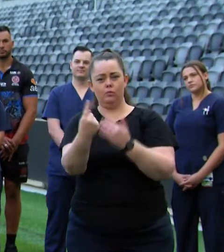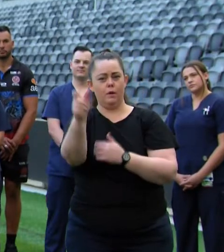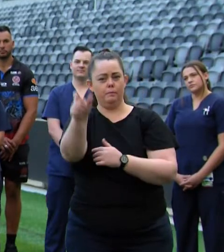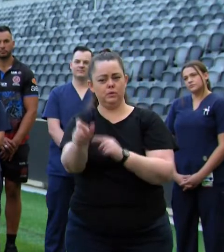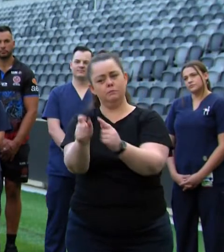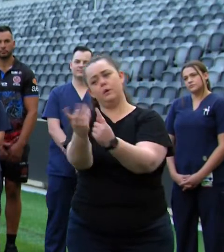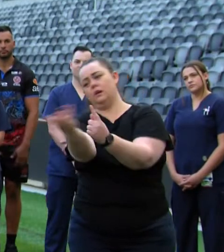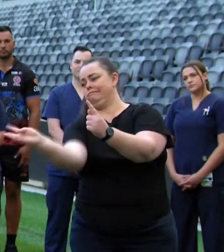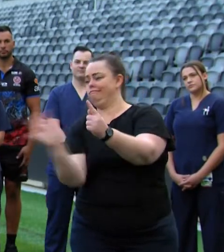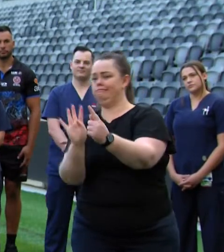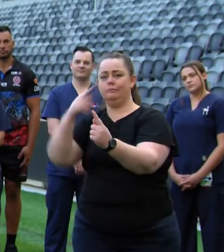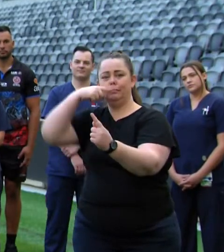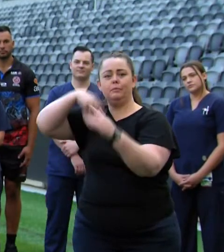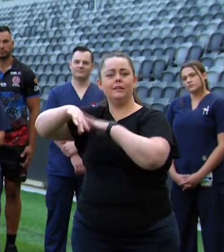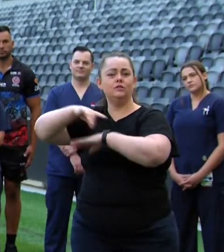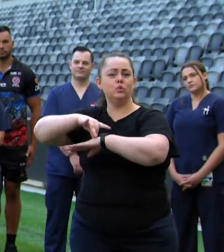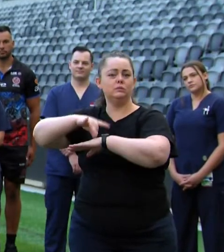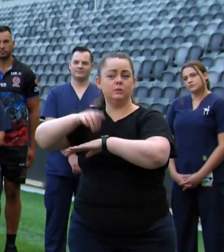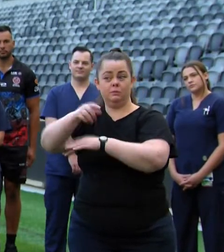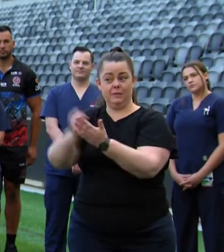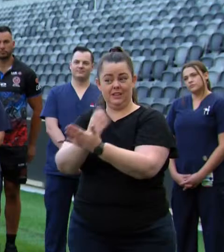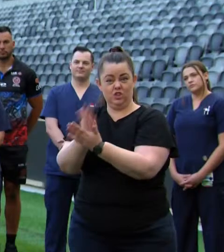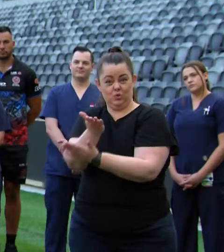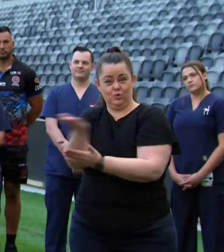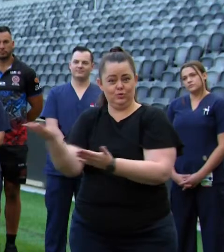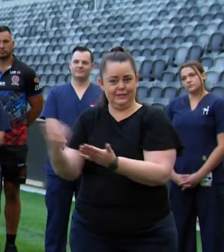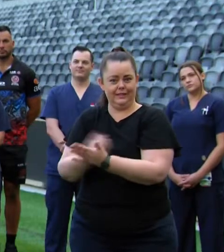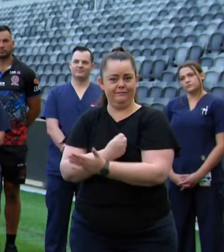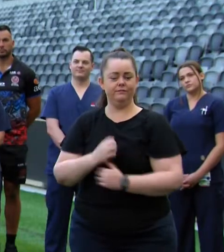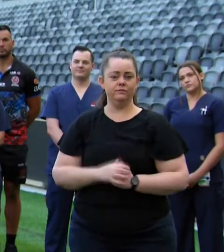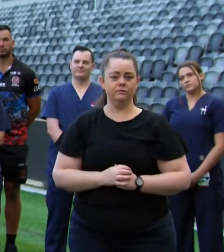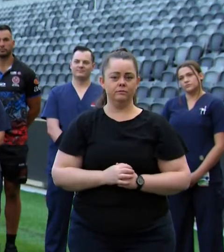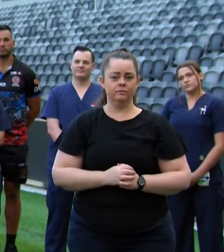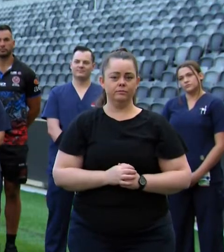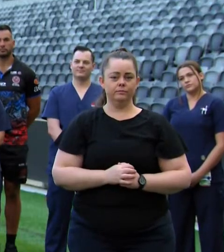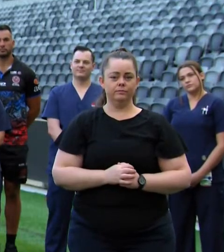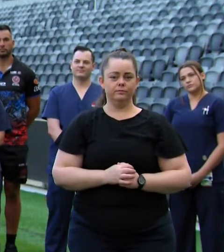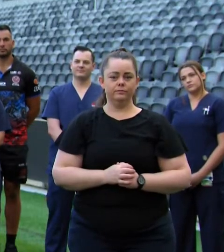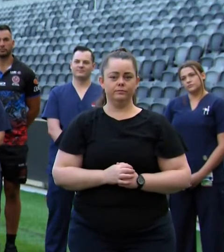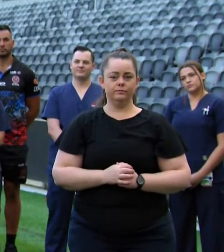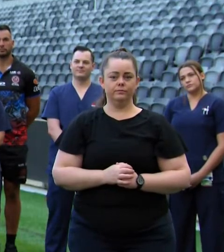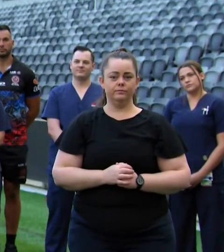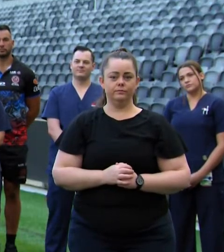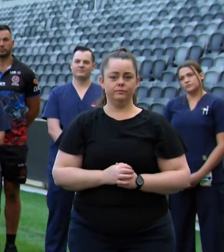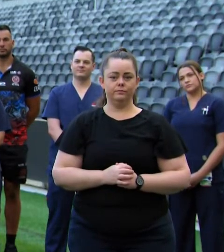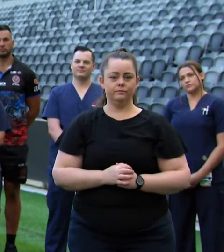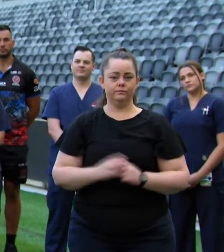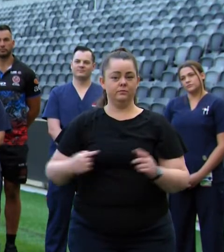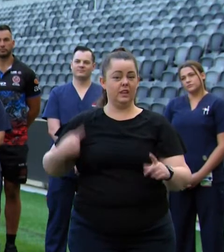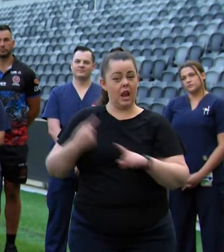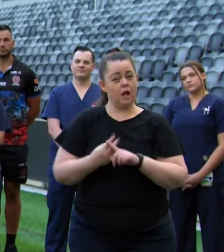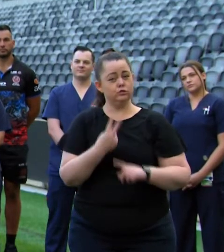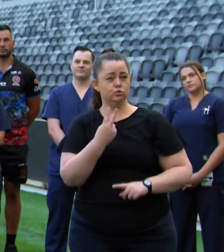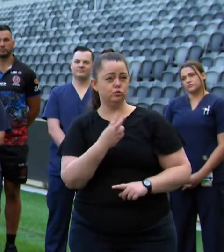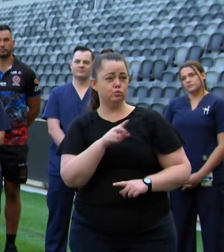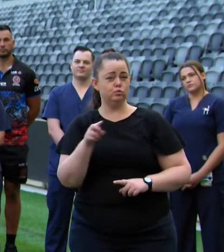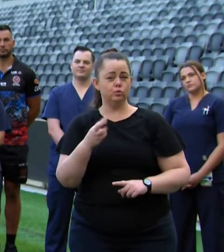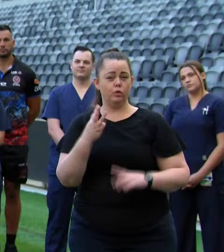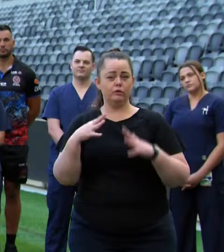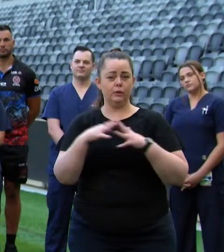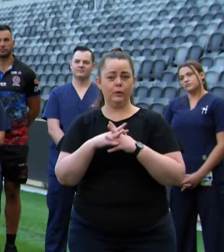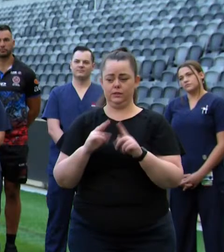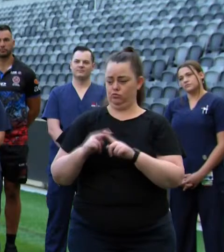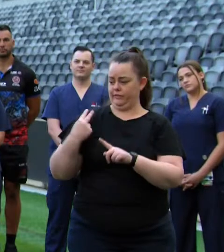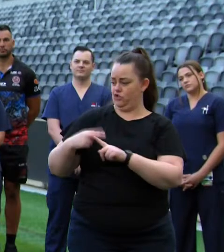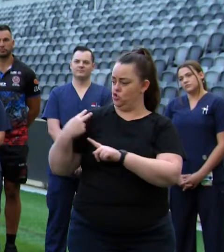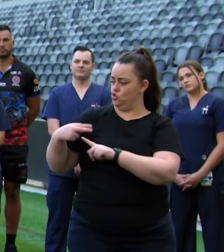safe. As we moved into this stage though of Omicron, there has been a review going on now for the last 2 or 3 weeks. There have been